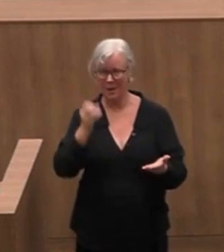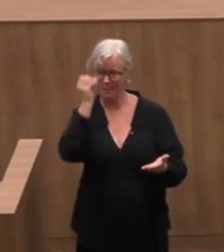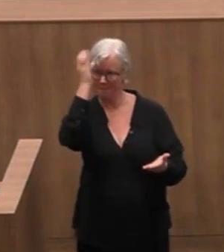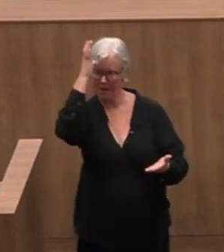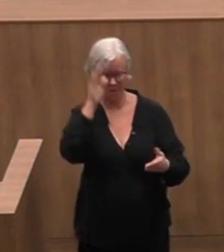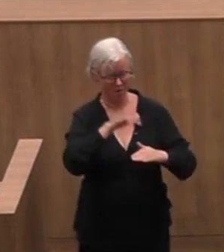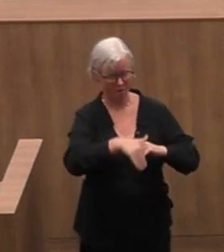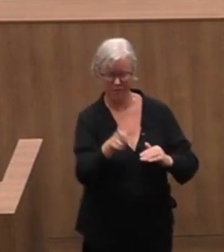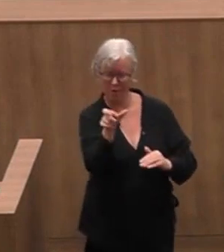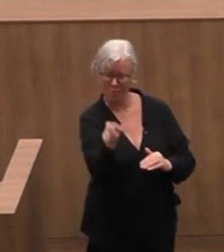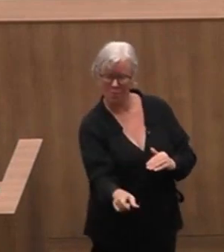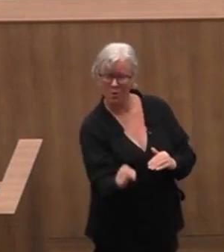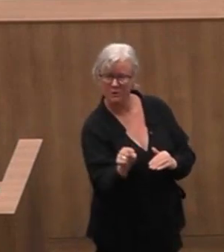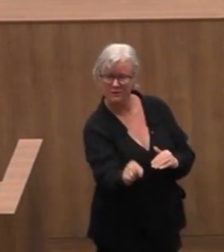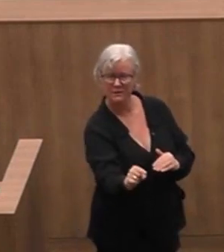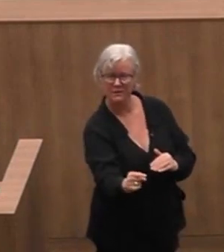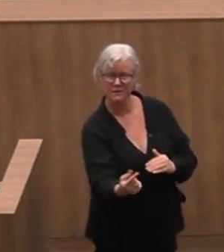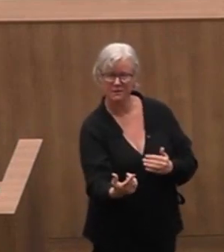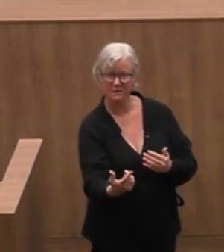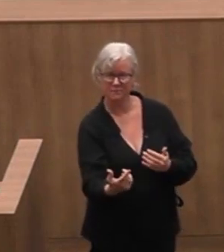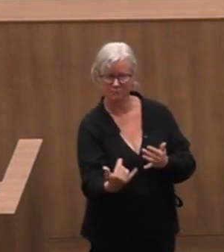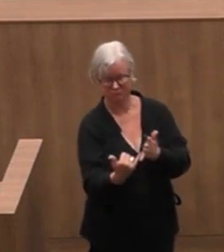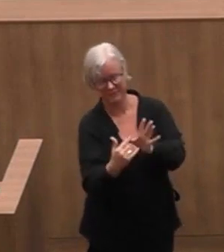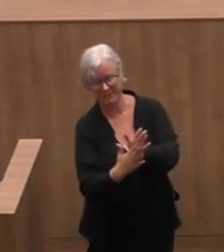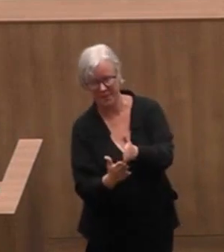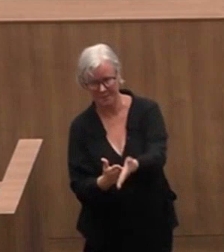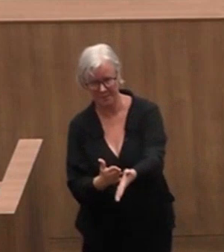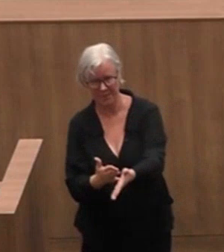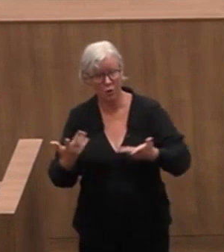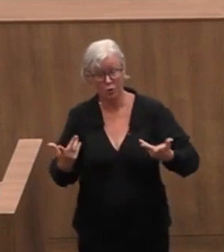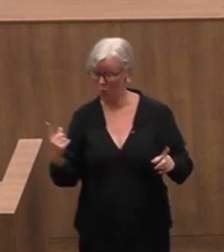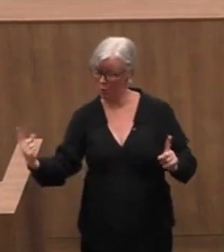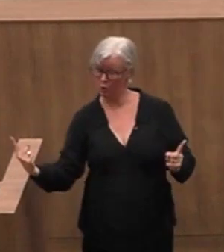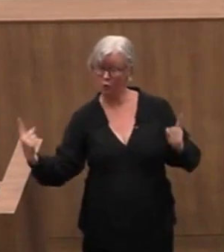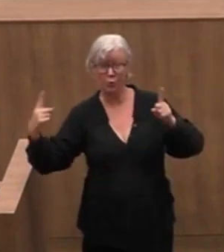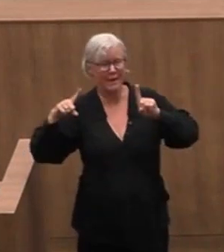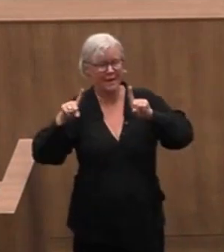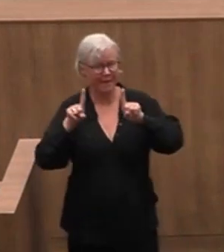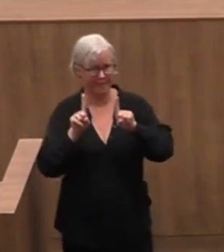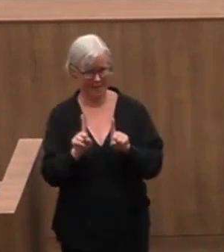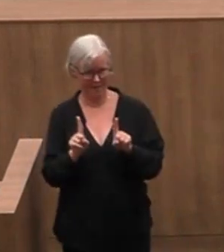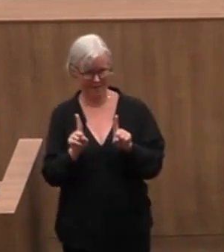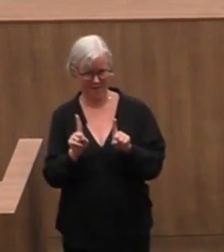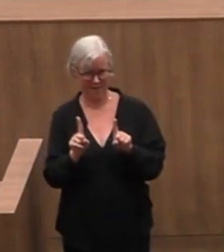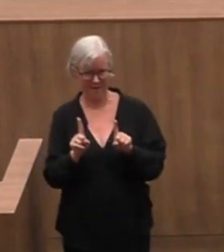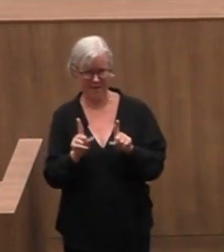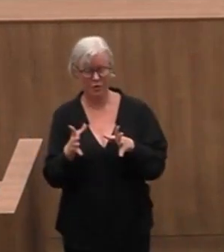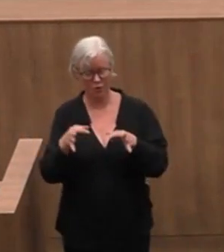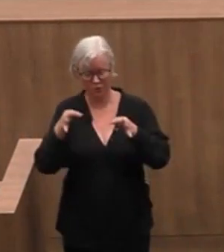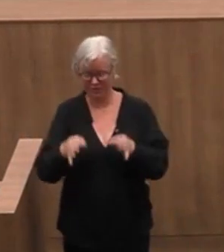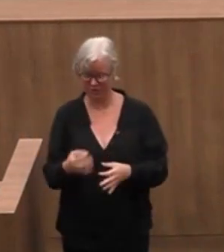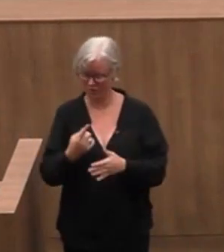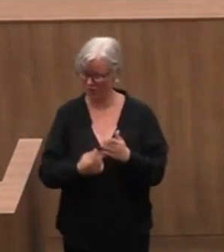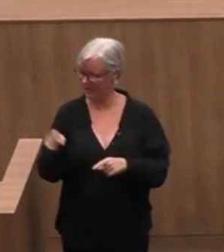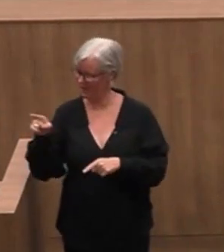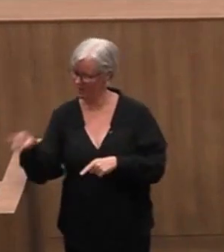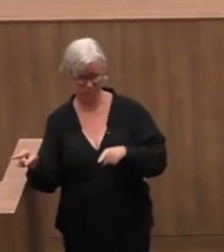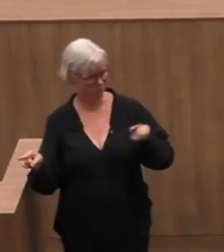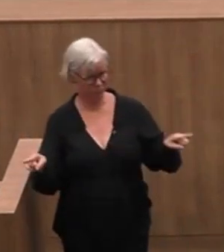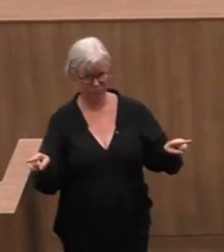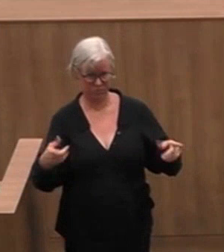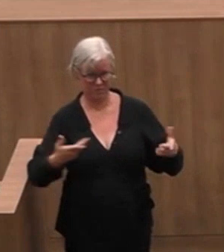Sam. So together, the concept of supported decision-making distributes decision-making capability